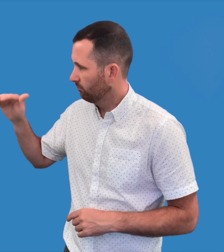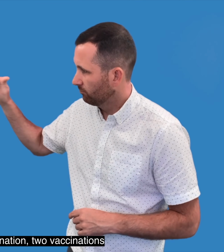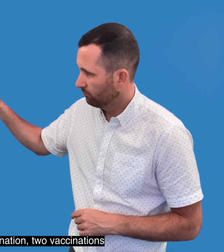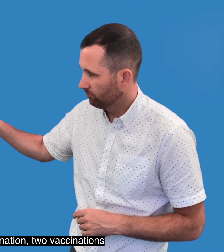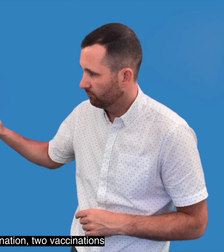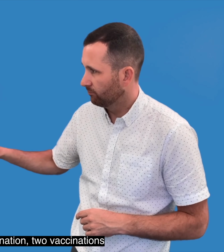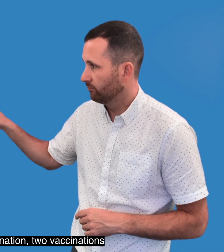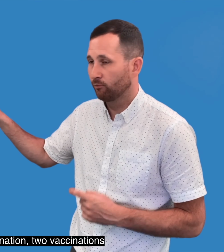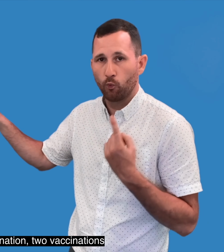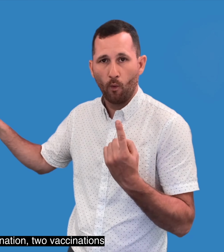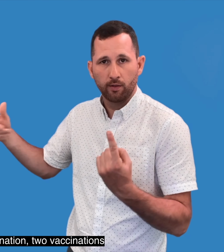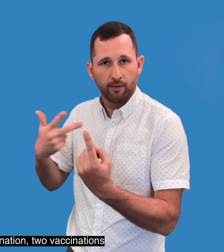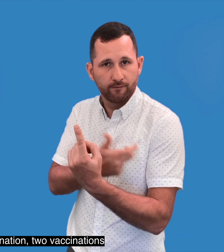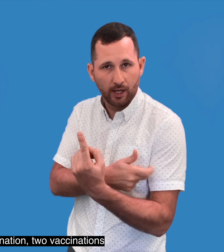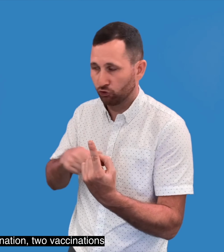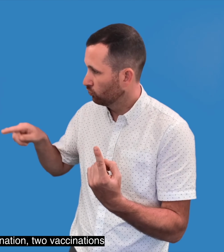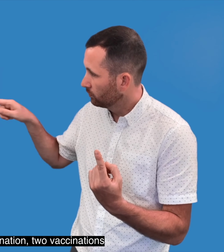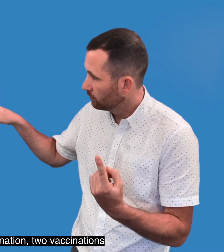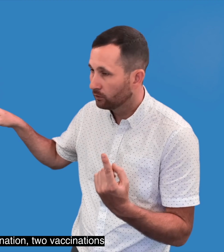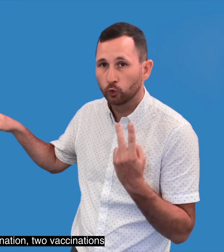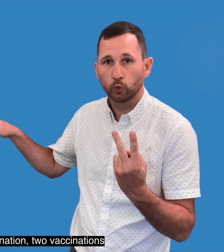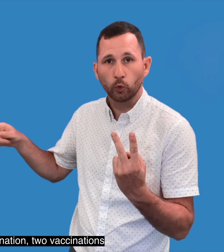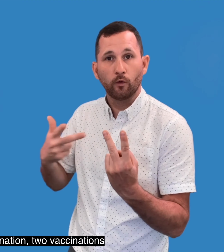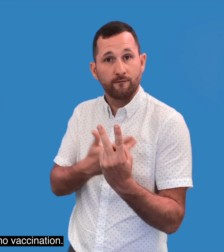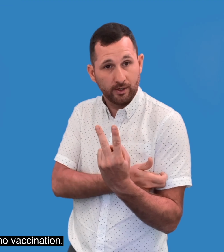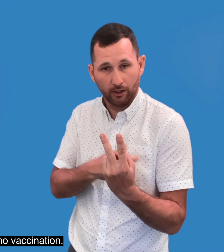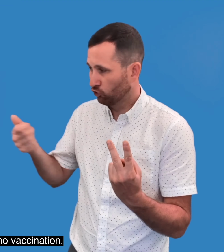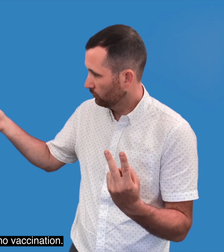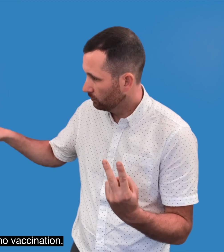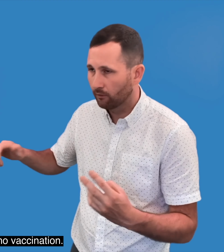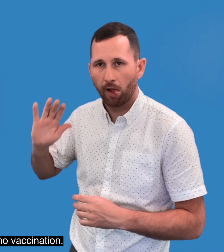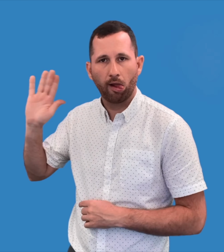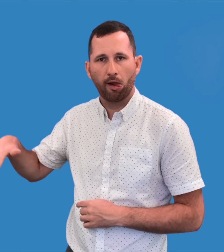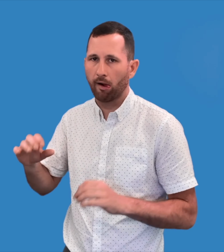With 1 vaccination, 2 vaccinations, and no vaccination.